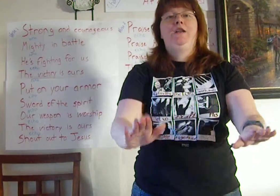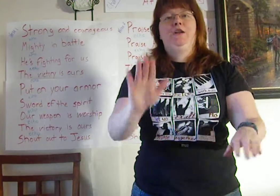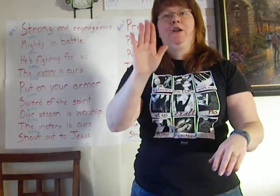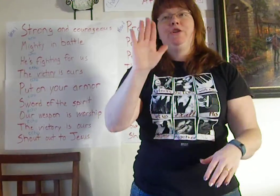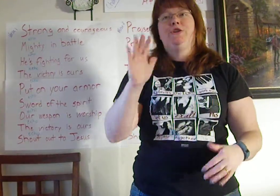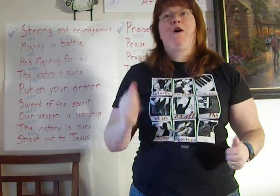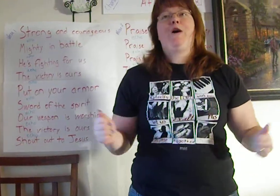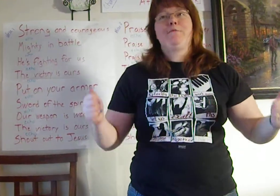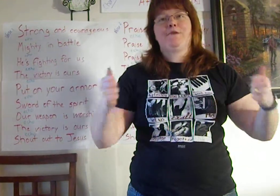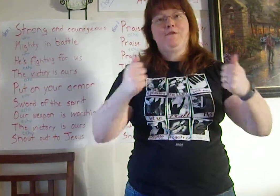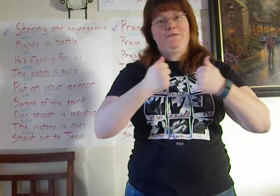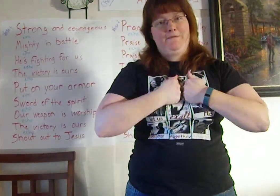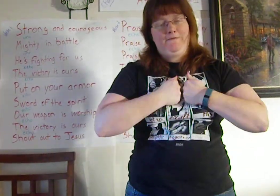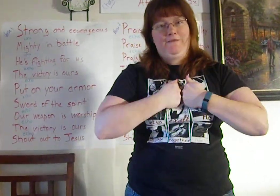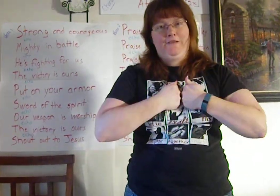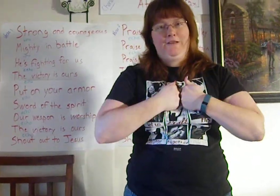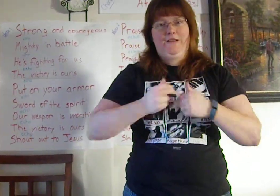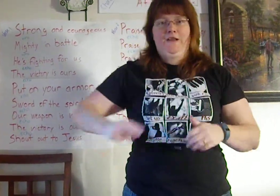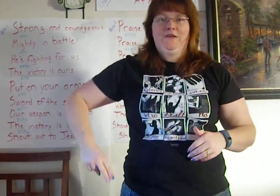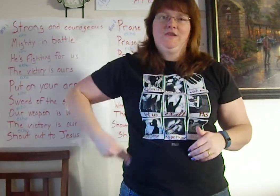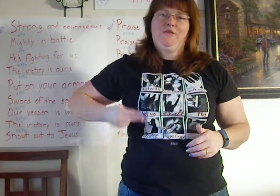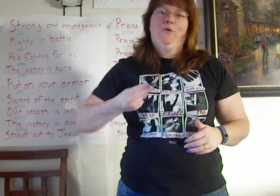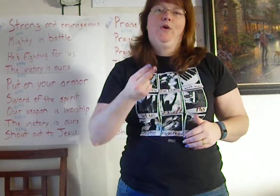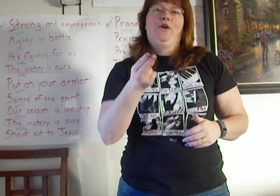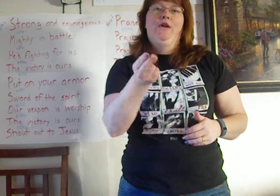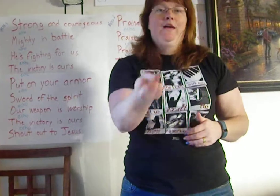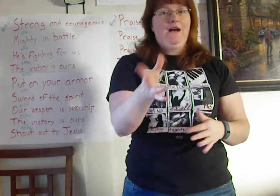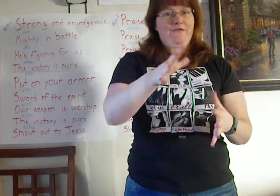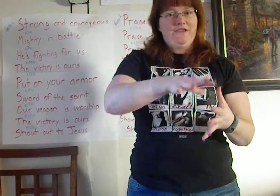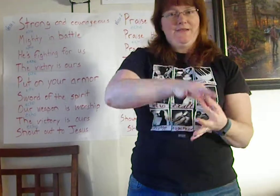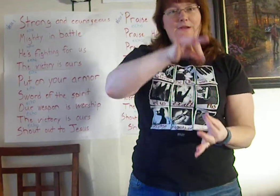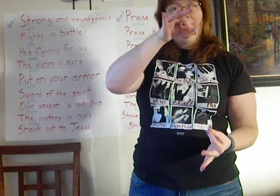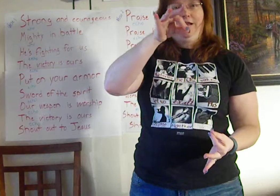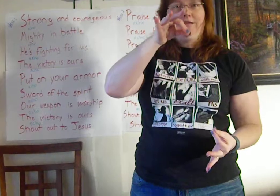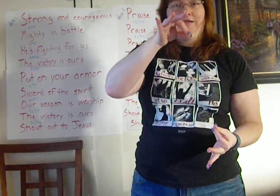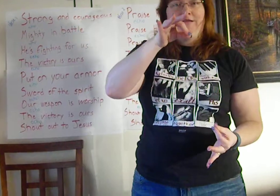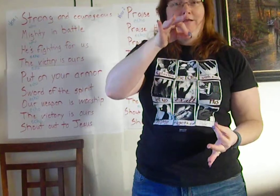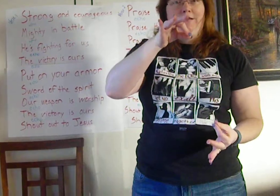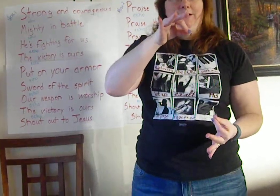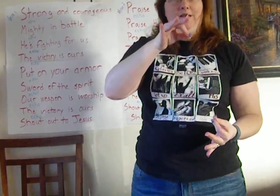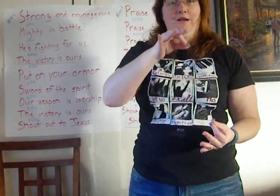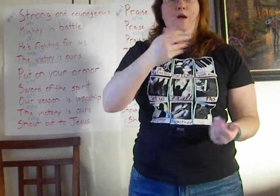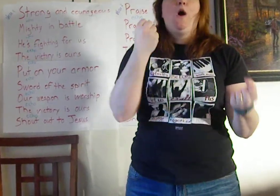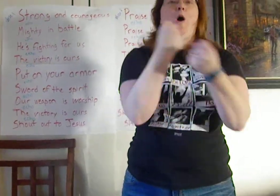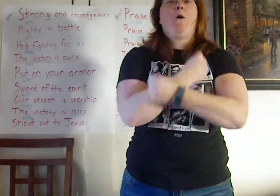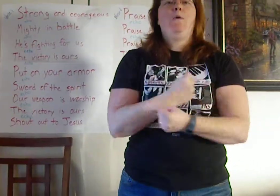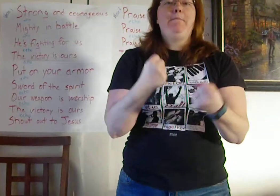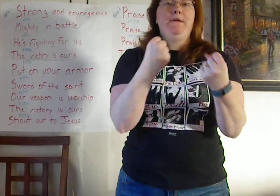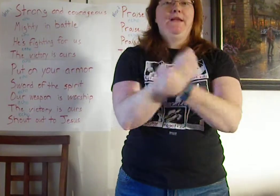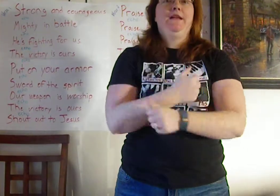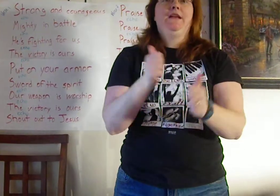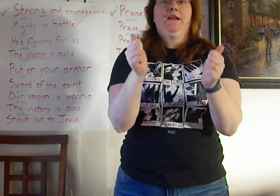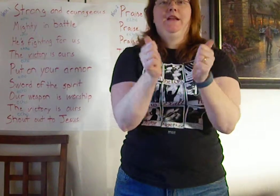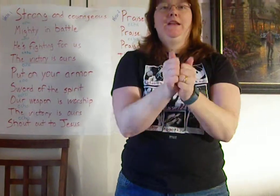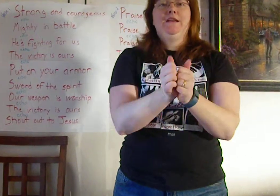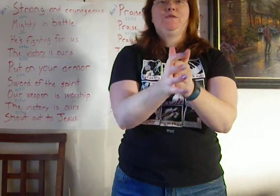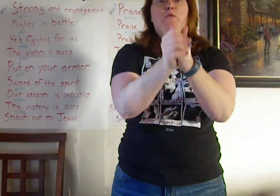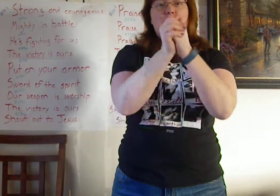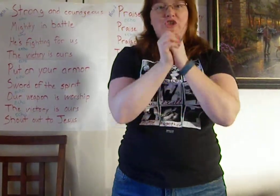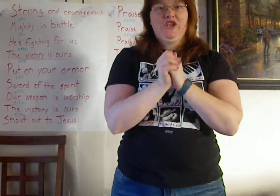on your armor, sword of the Spirit. Our weapon is